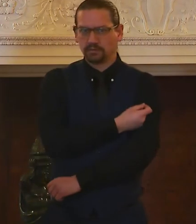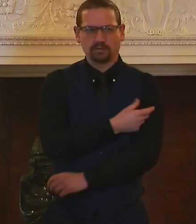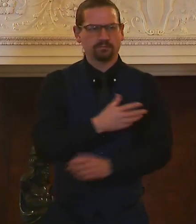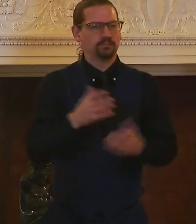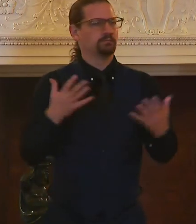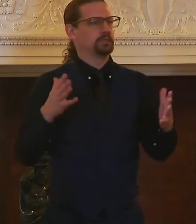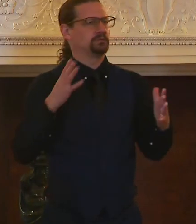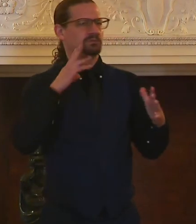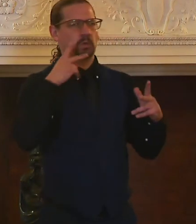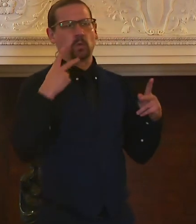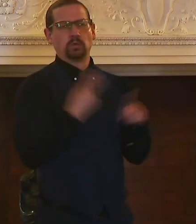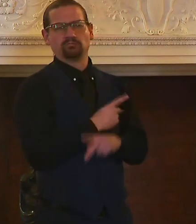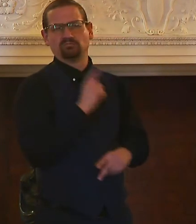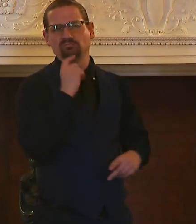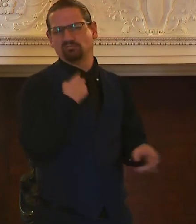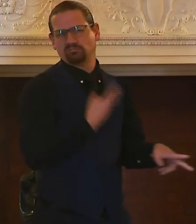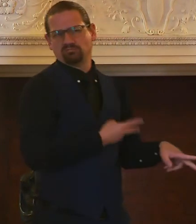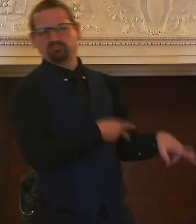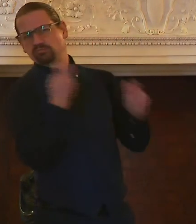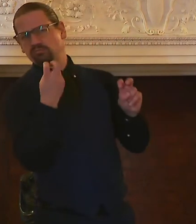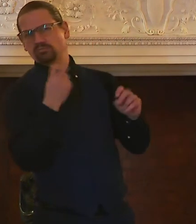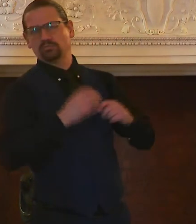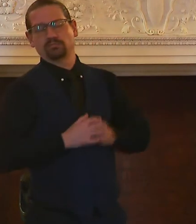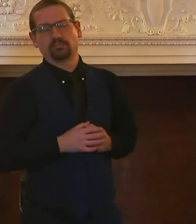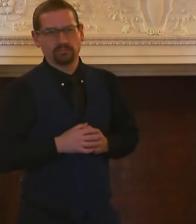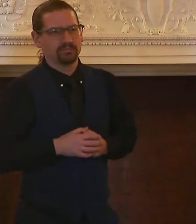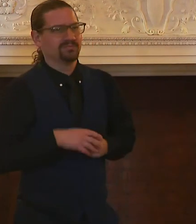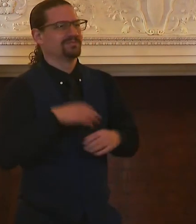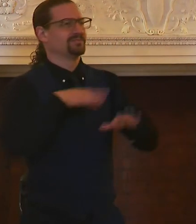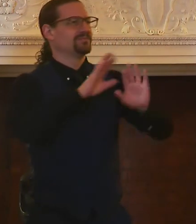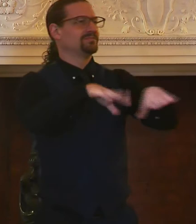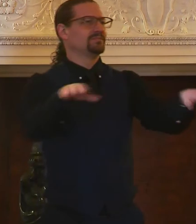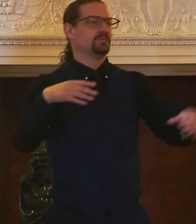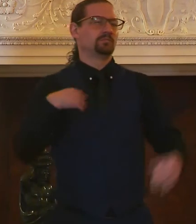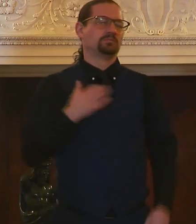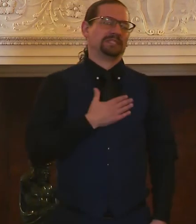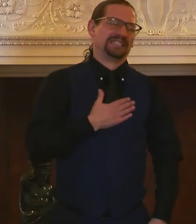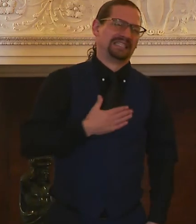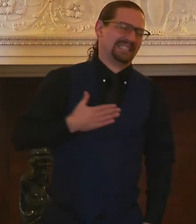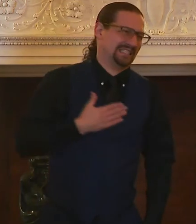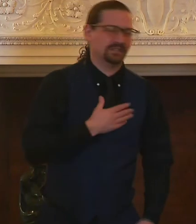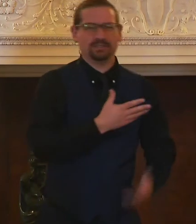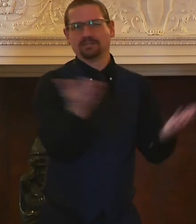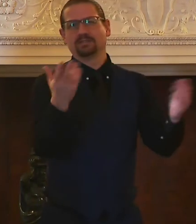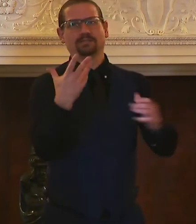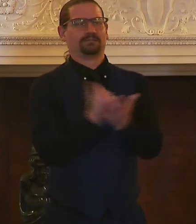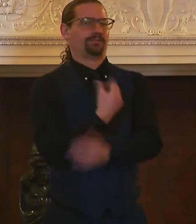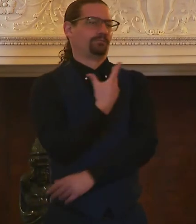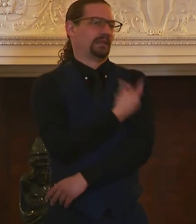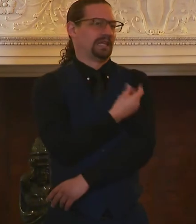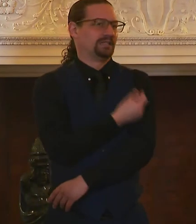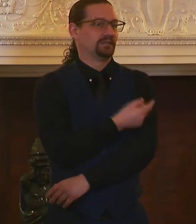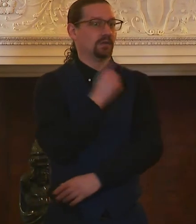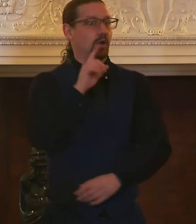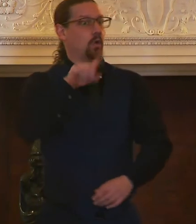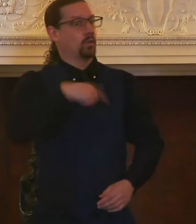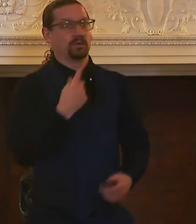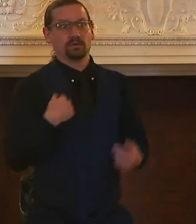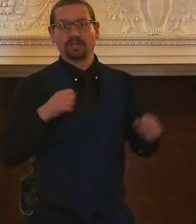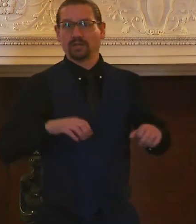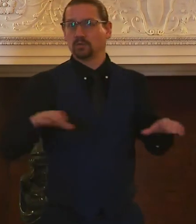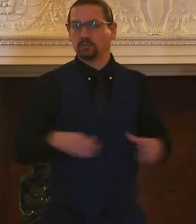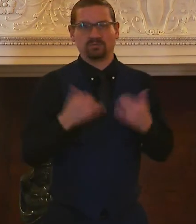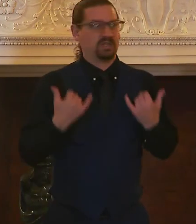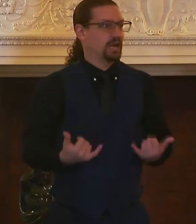remind you to please get the vaccine, because this is the only thing that we can do